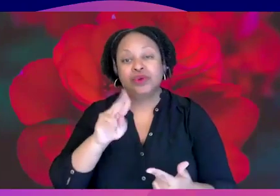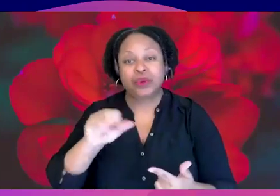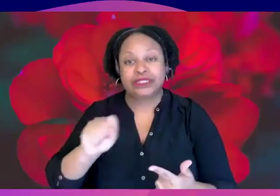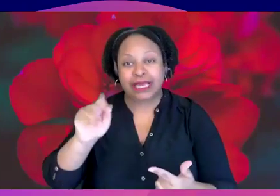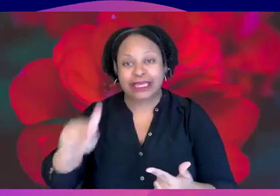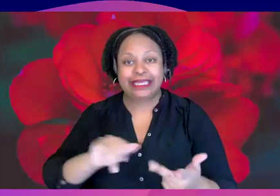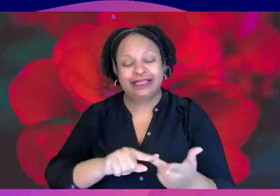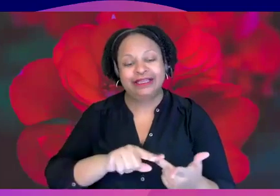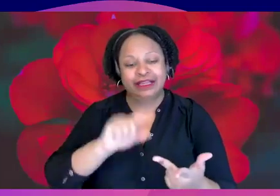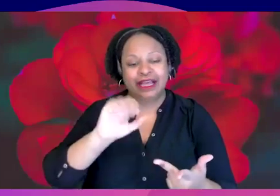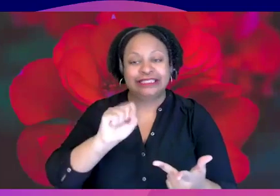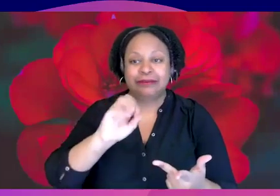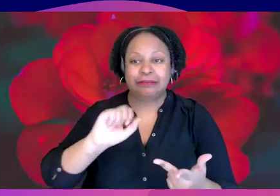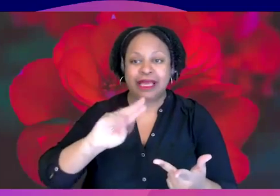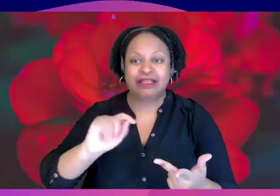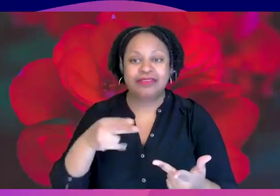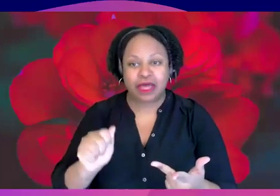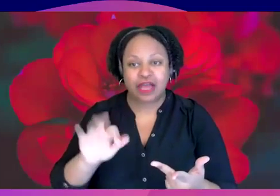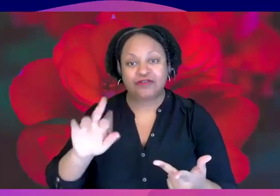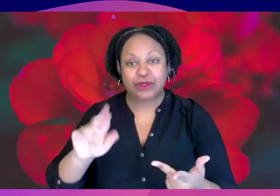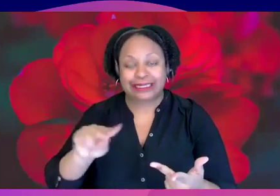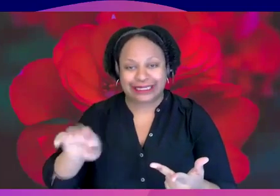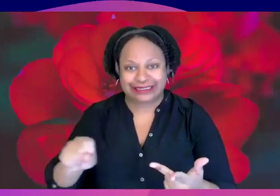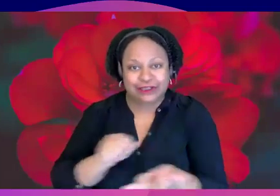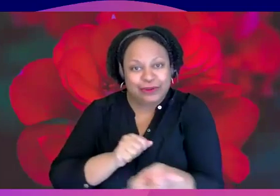and Samantha Fernandez. Welcome.